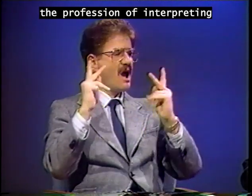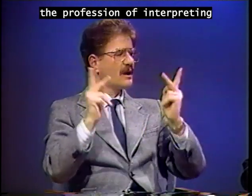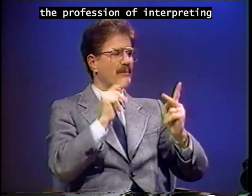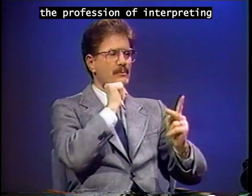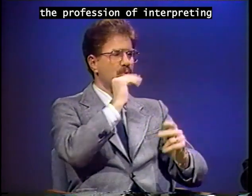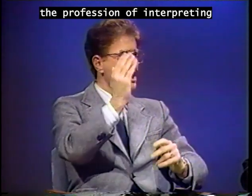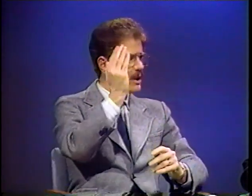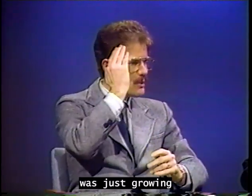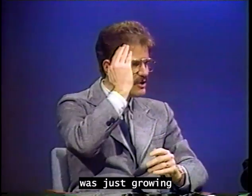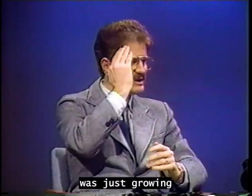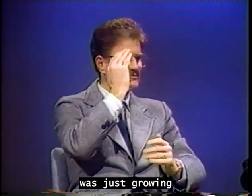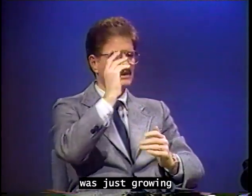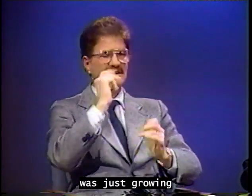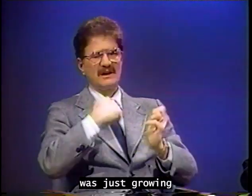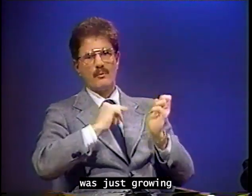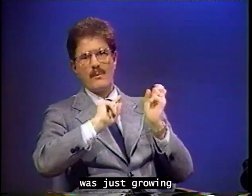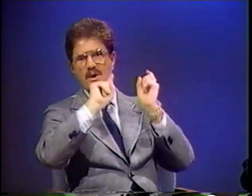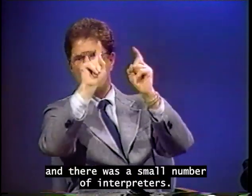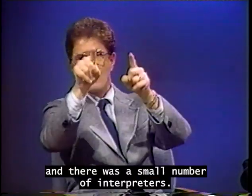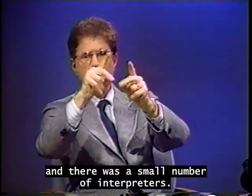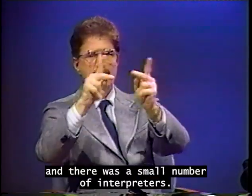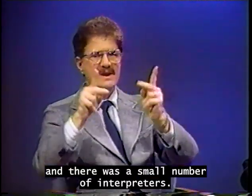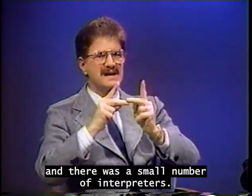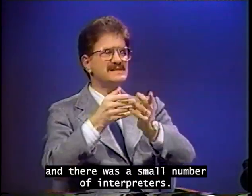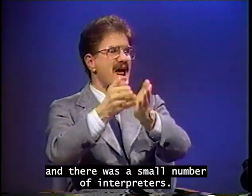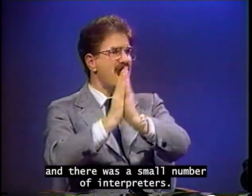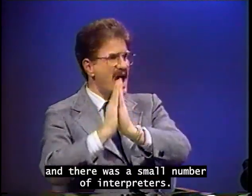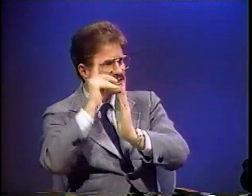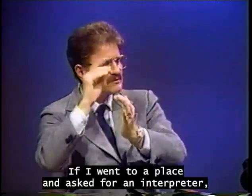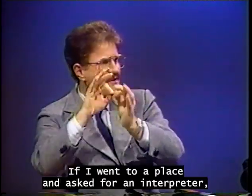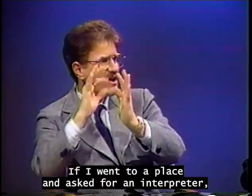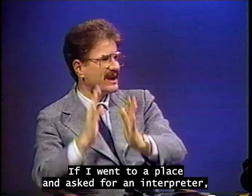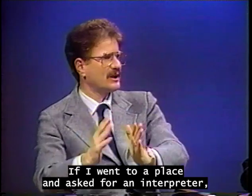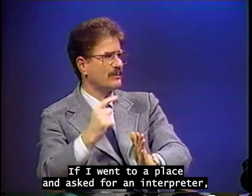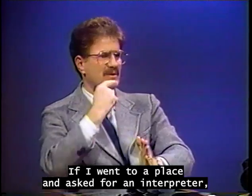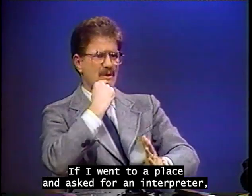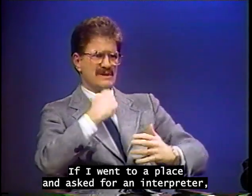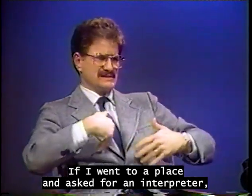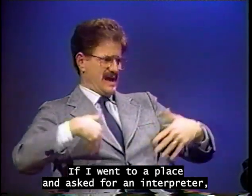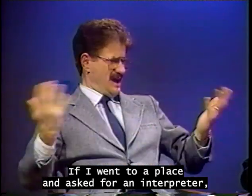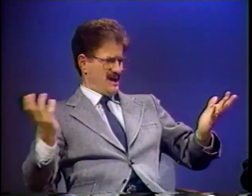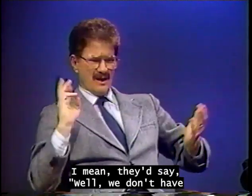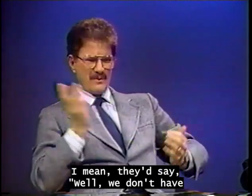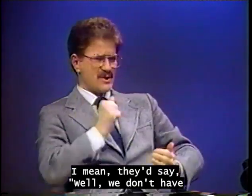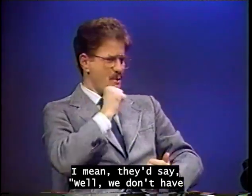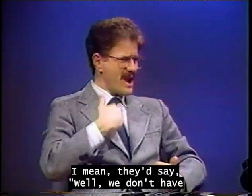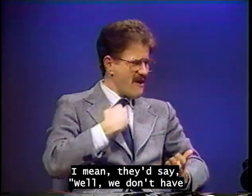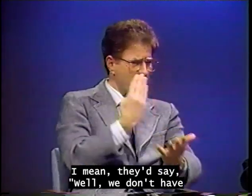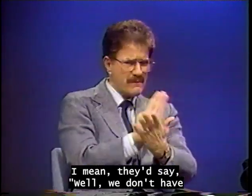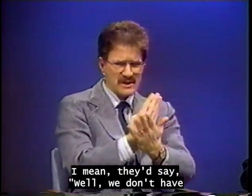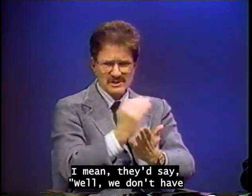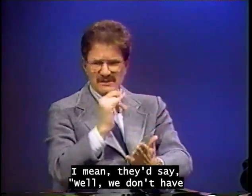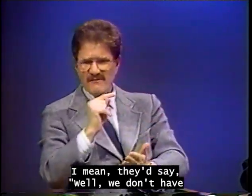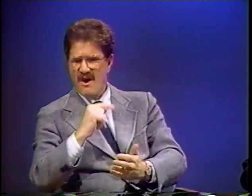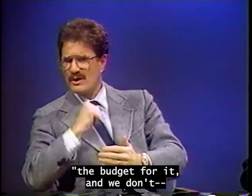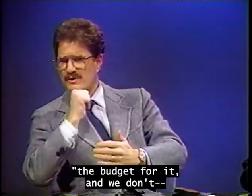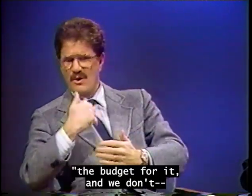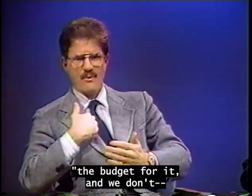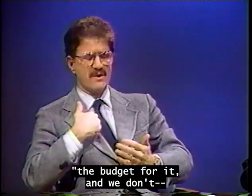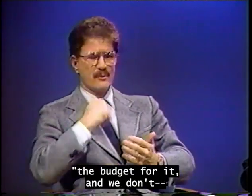your profession of interpreting was just growing and there was a small number of interpreters. If I went to a place and asked for an interpreter, I mean, they'd say, well, we don't have the budget for